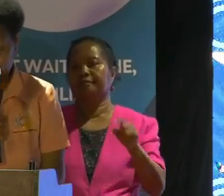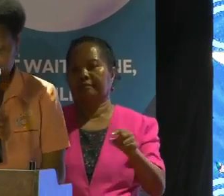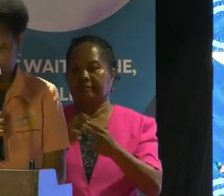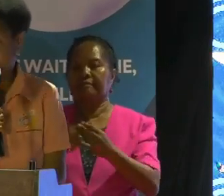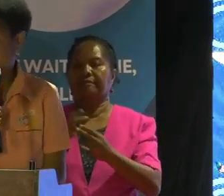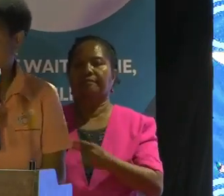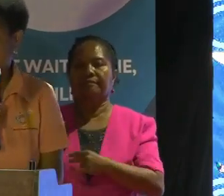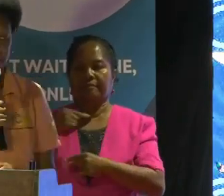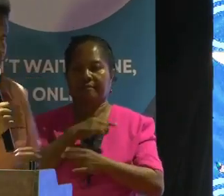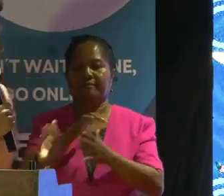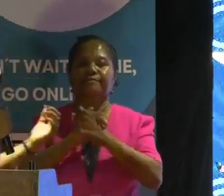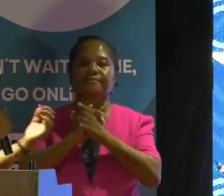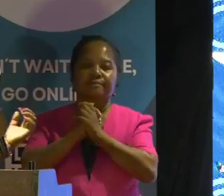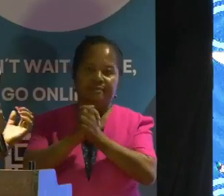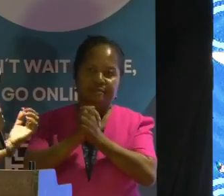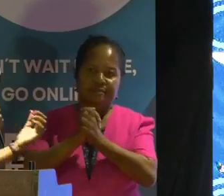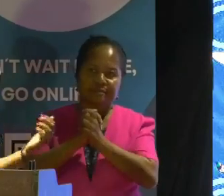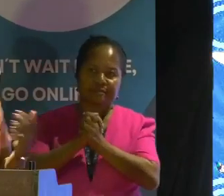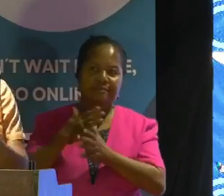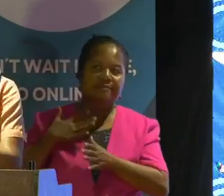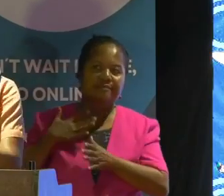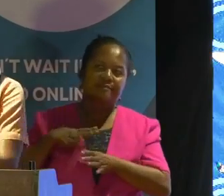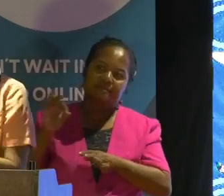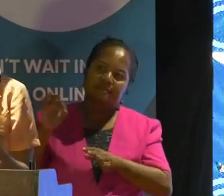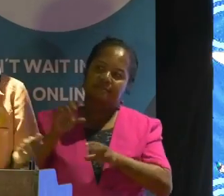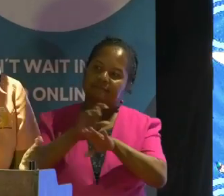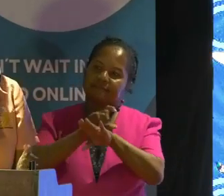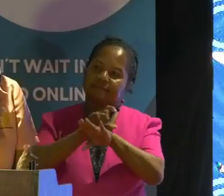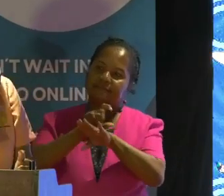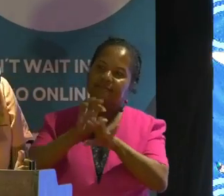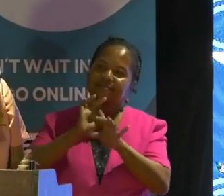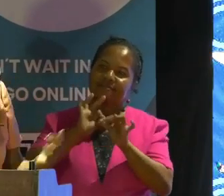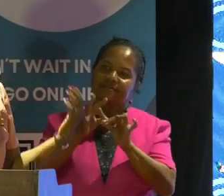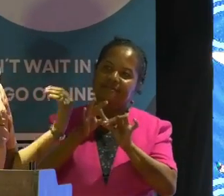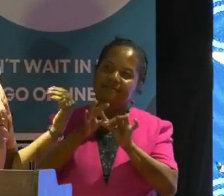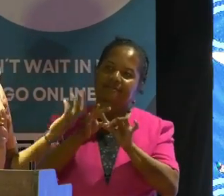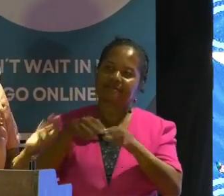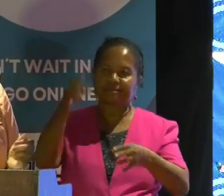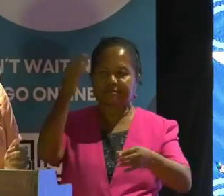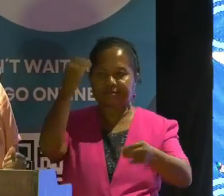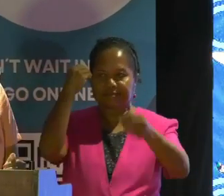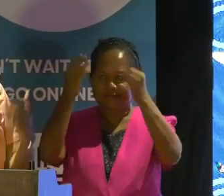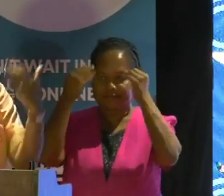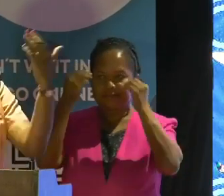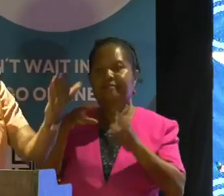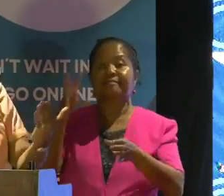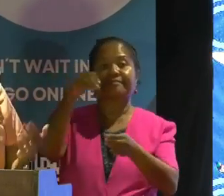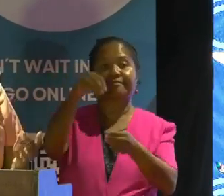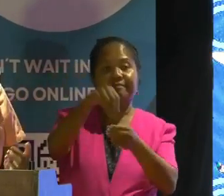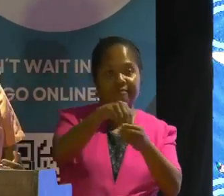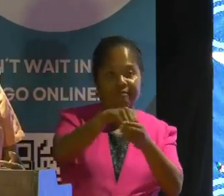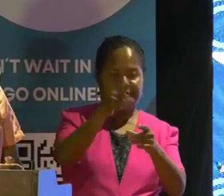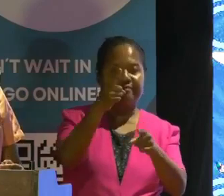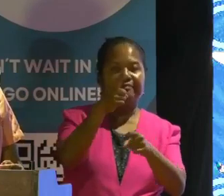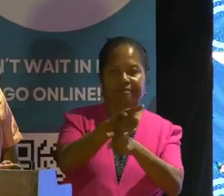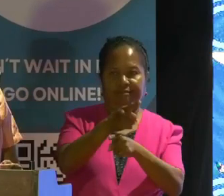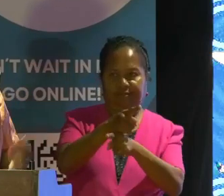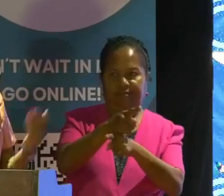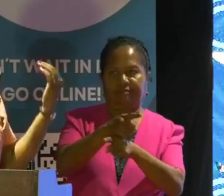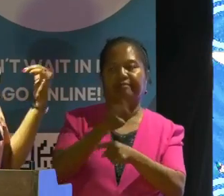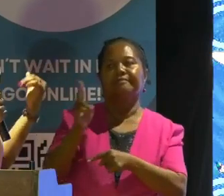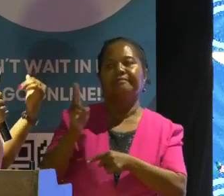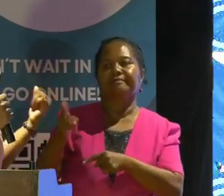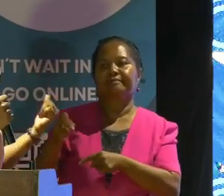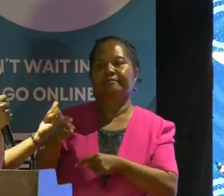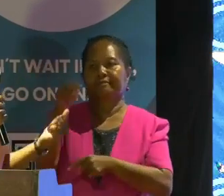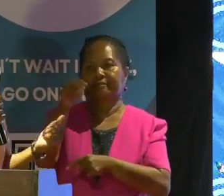also our good friends, Ilda and Claire, so that people can capture him all audience to that. Again, that